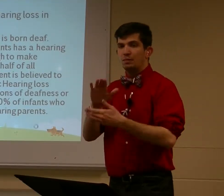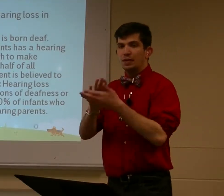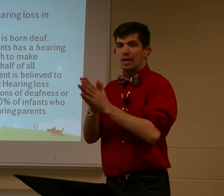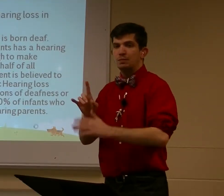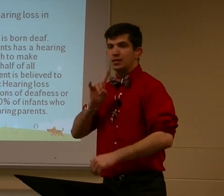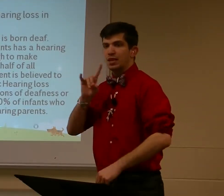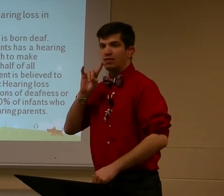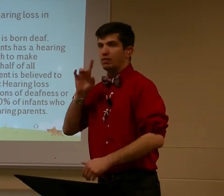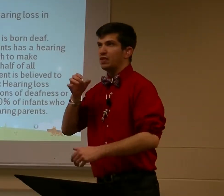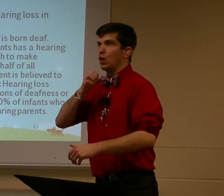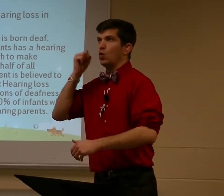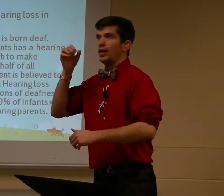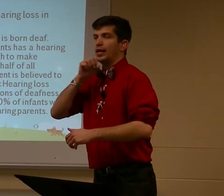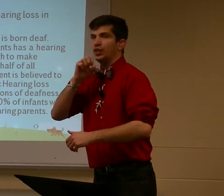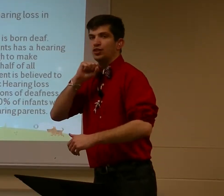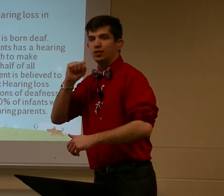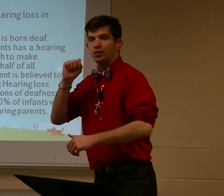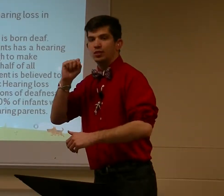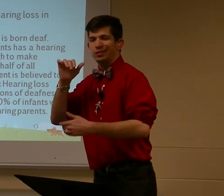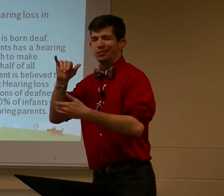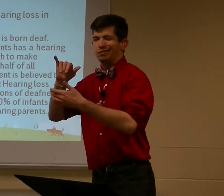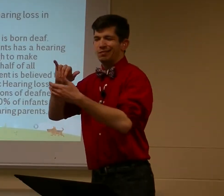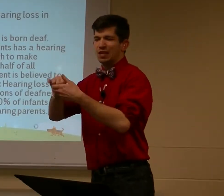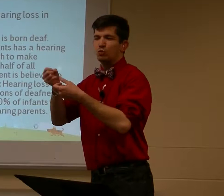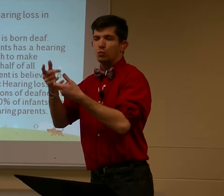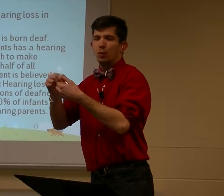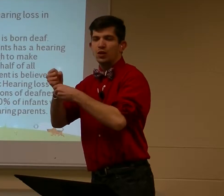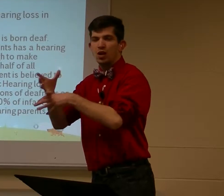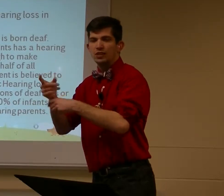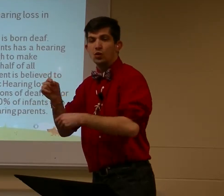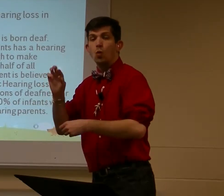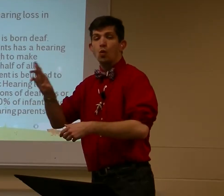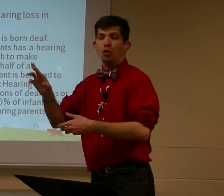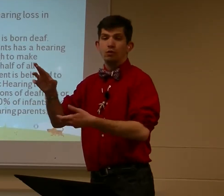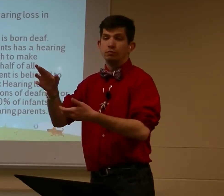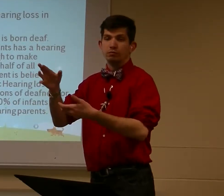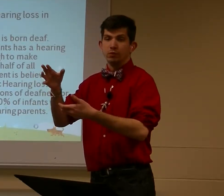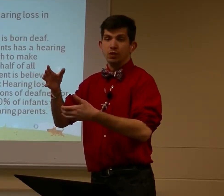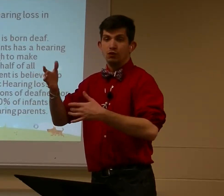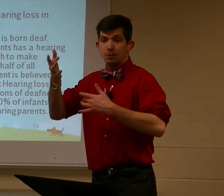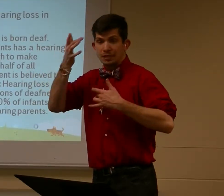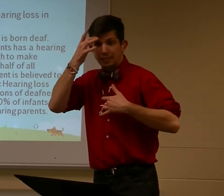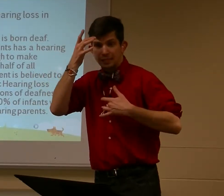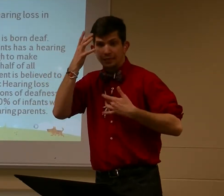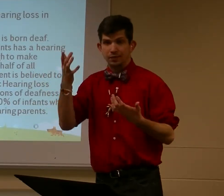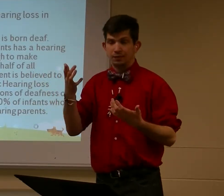became deaf at an old age, that's what probably caused it, or from sickness.